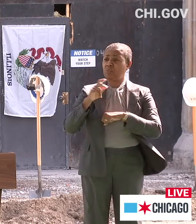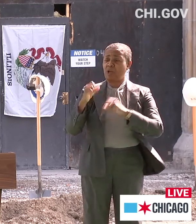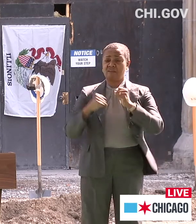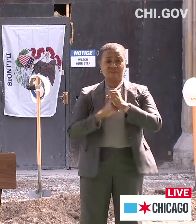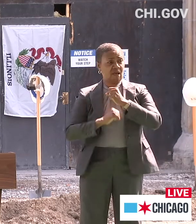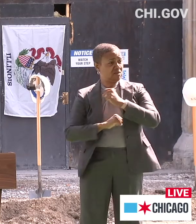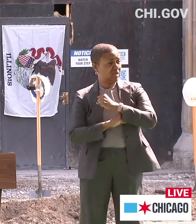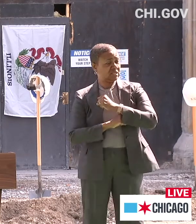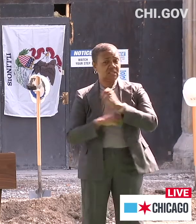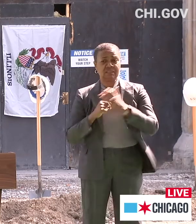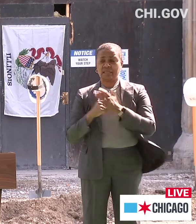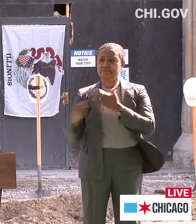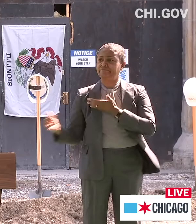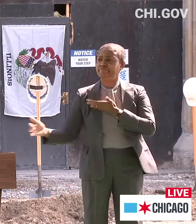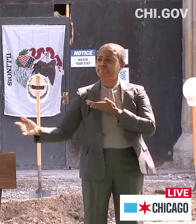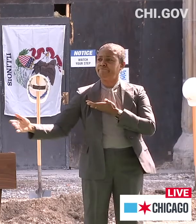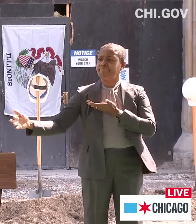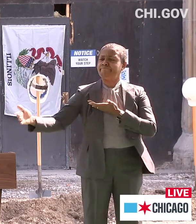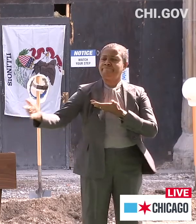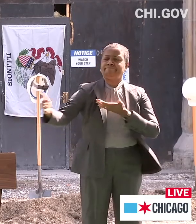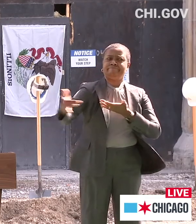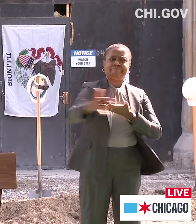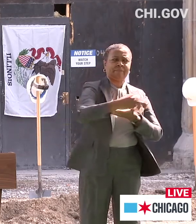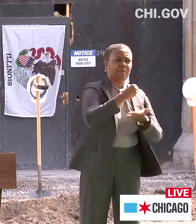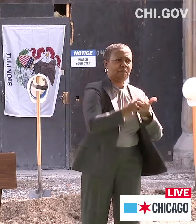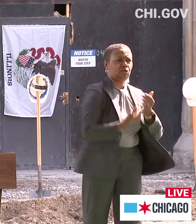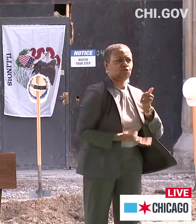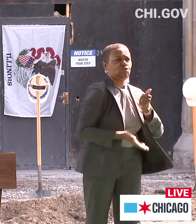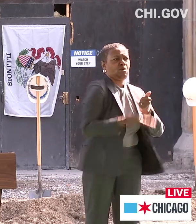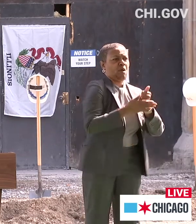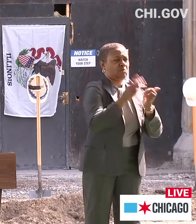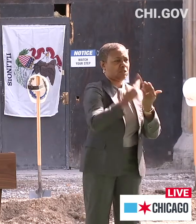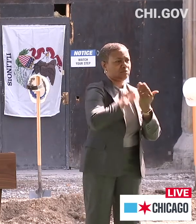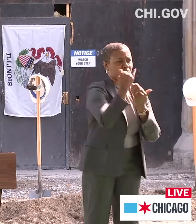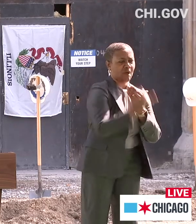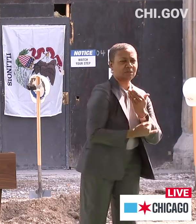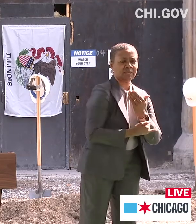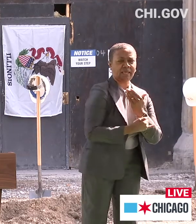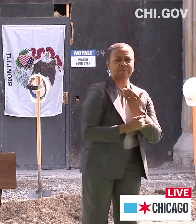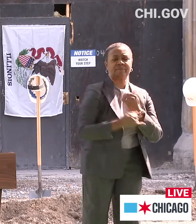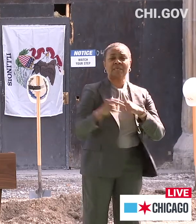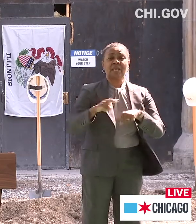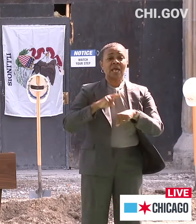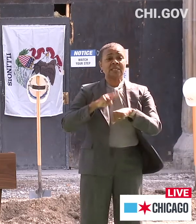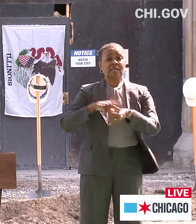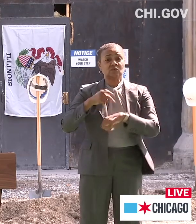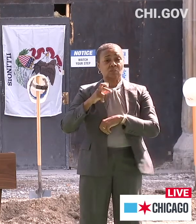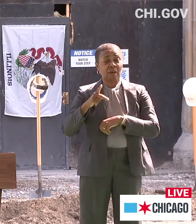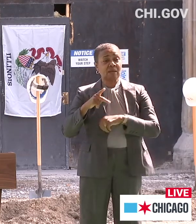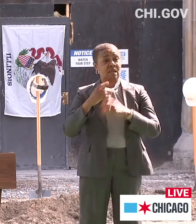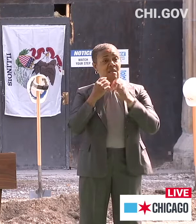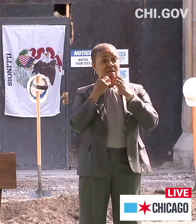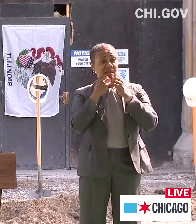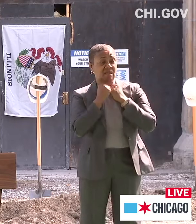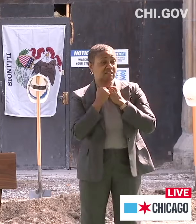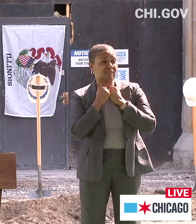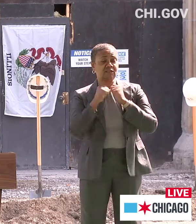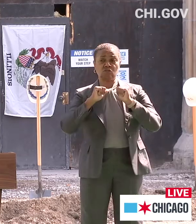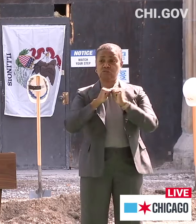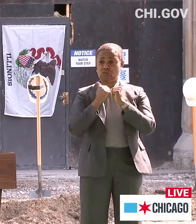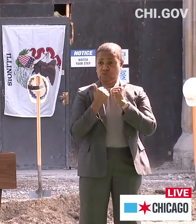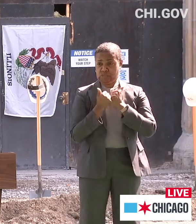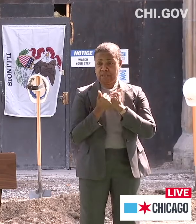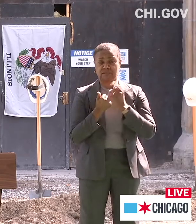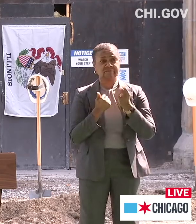who has raised so much money for this project and made it possible. The National Parks and Conservation